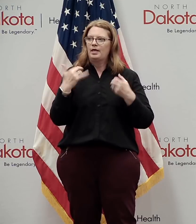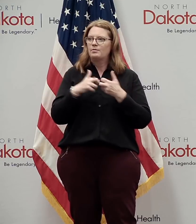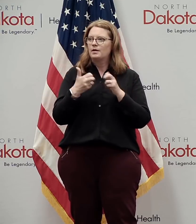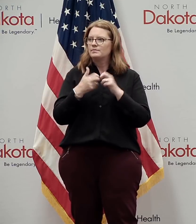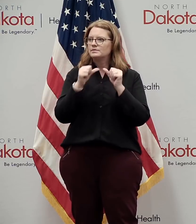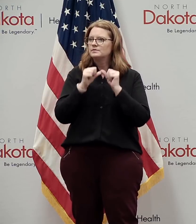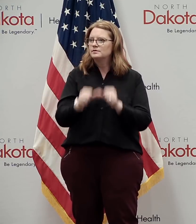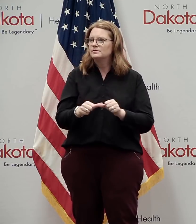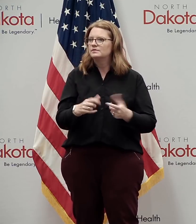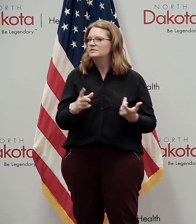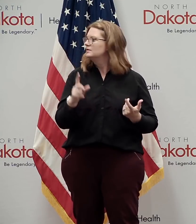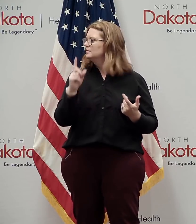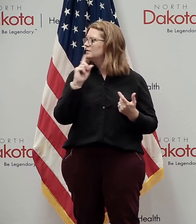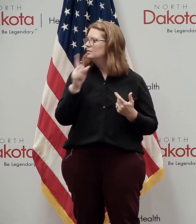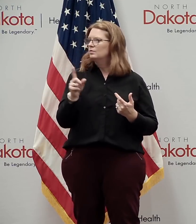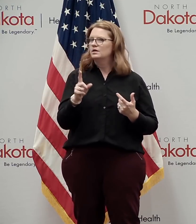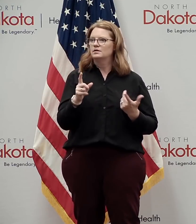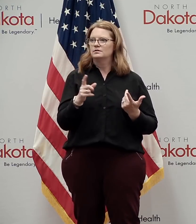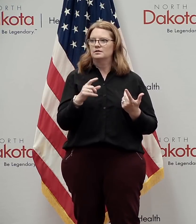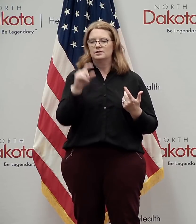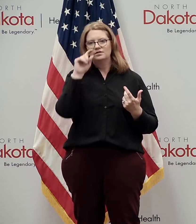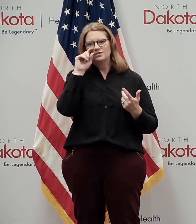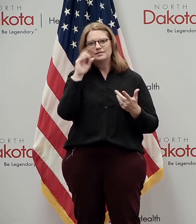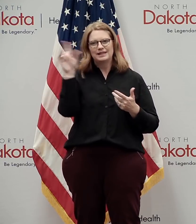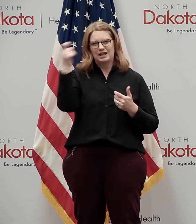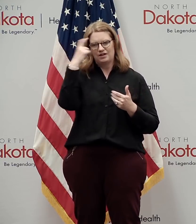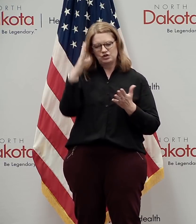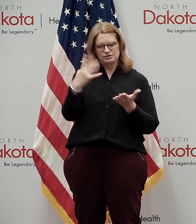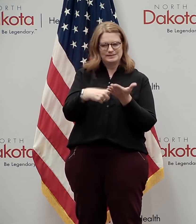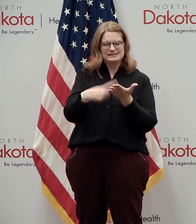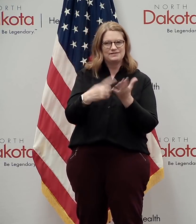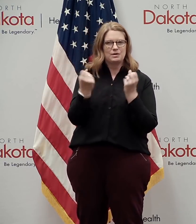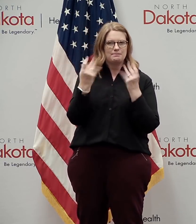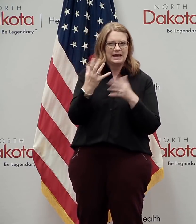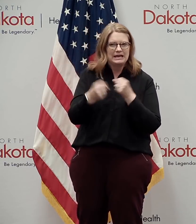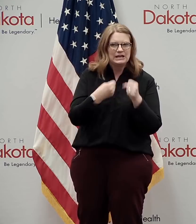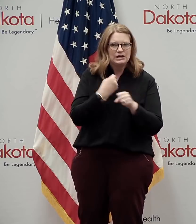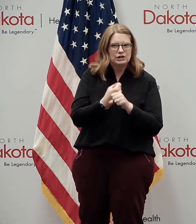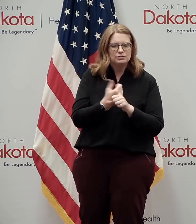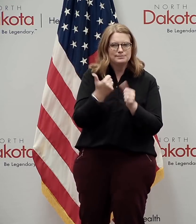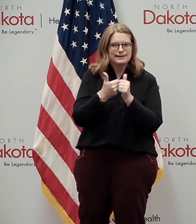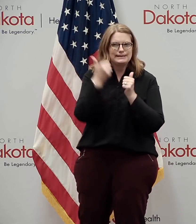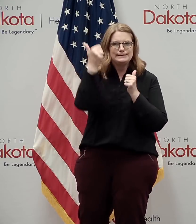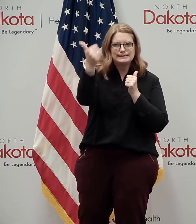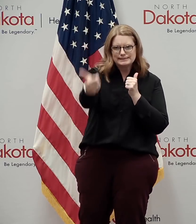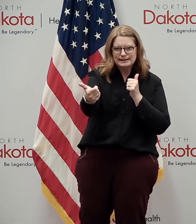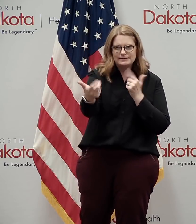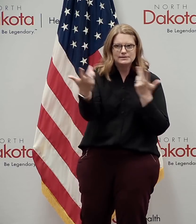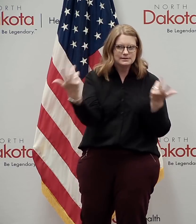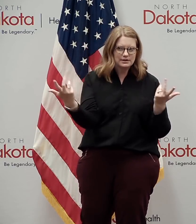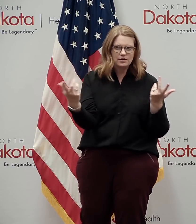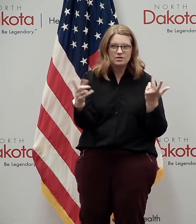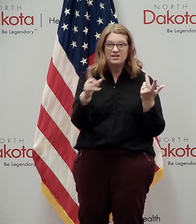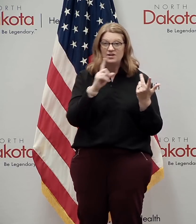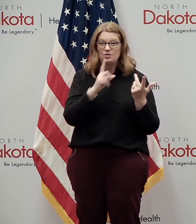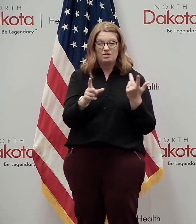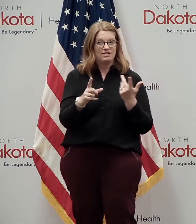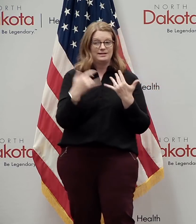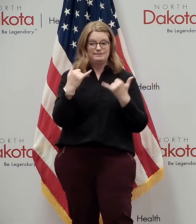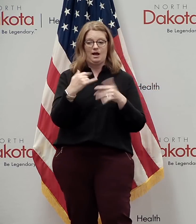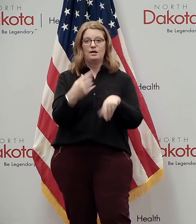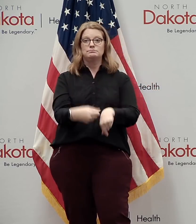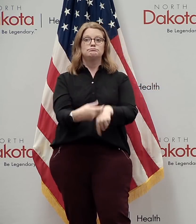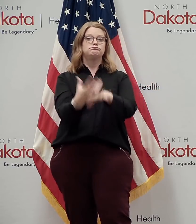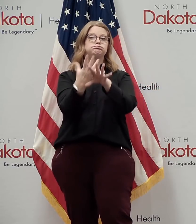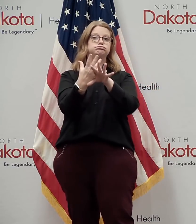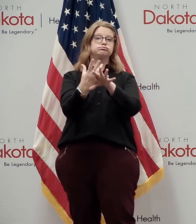be a real breakthrough, which I know the governor's talked about this for years, that the distance shrinks, as much as possible, that people could be